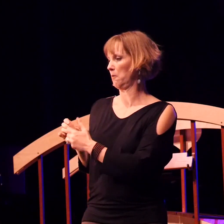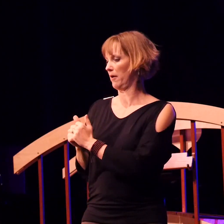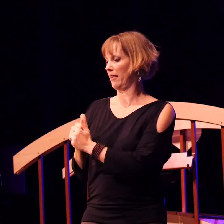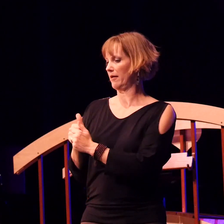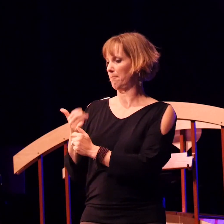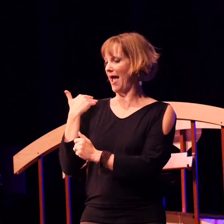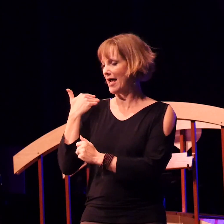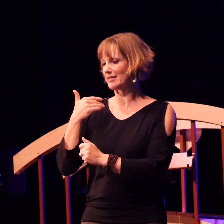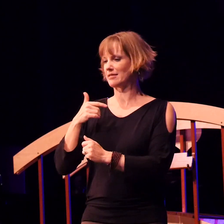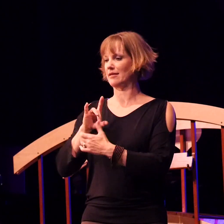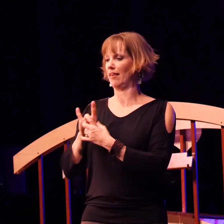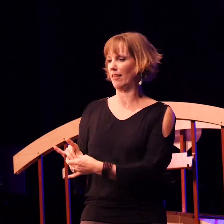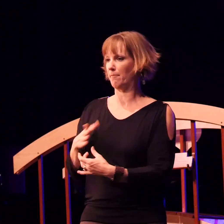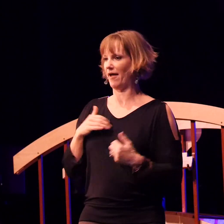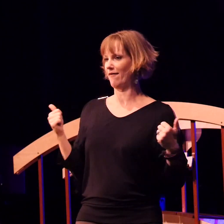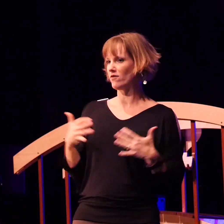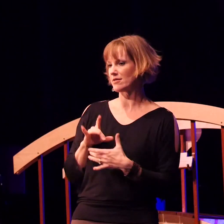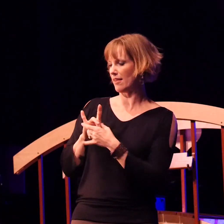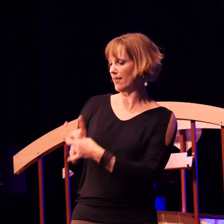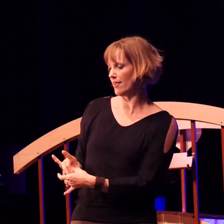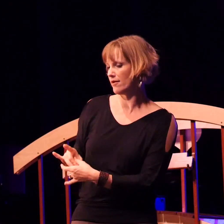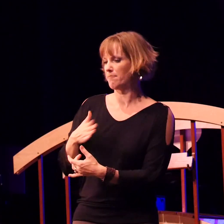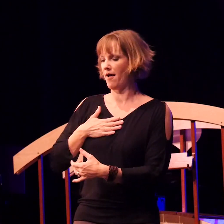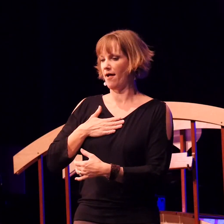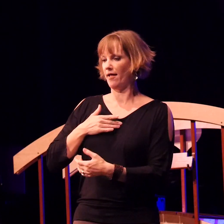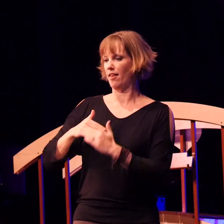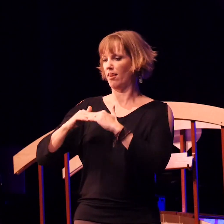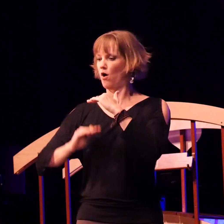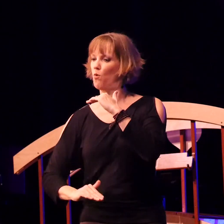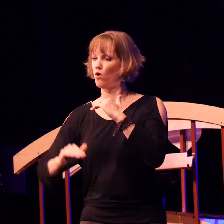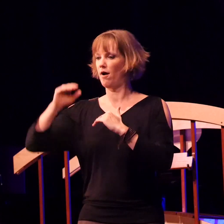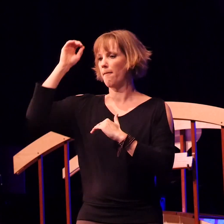fears, attached to their lesser opinions.